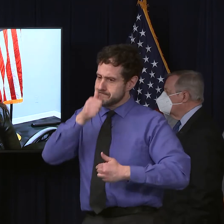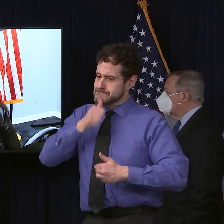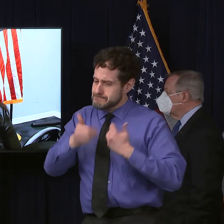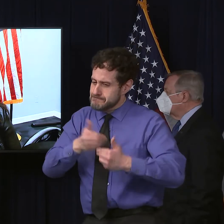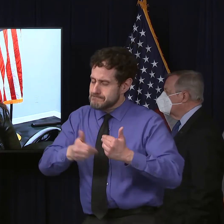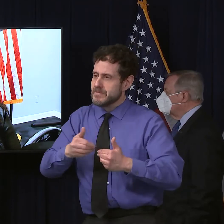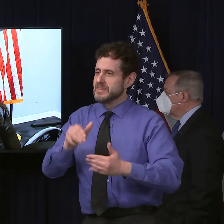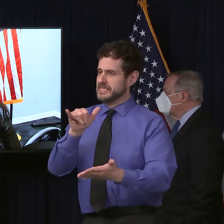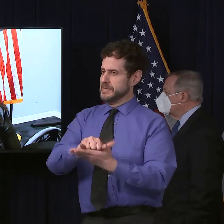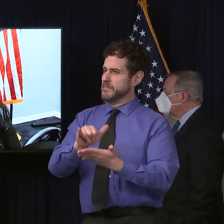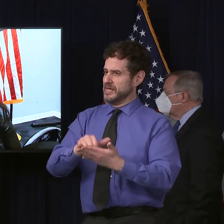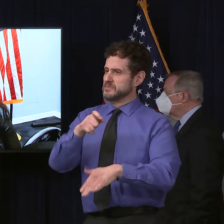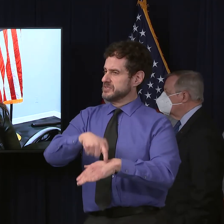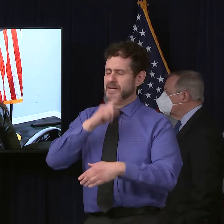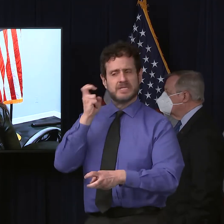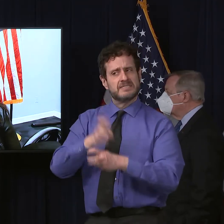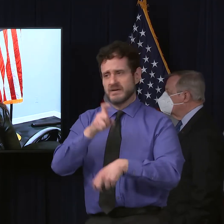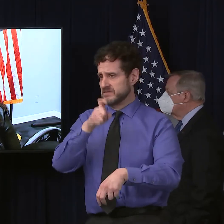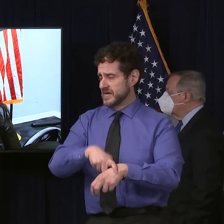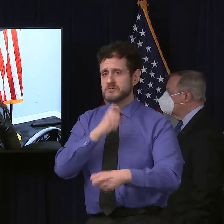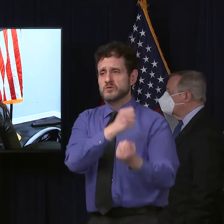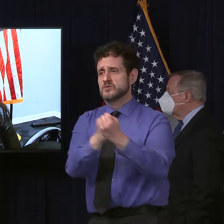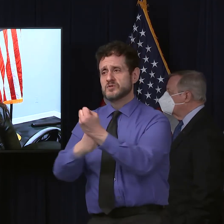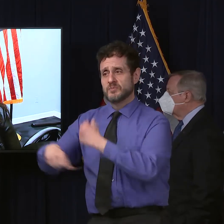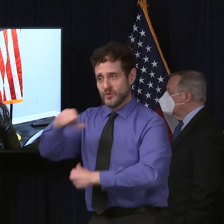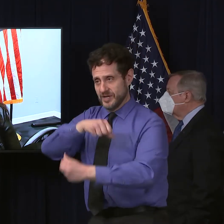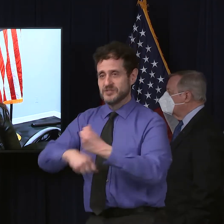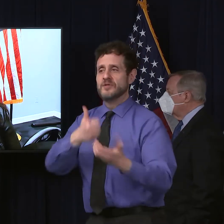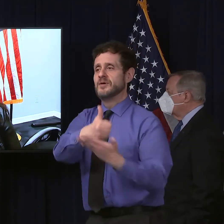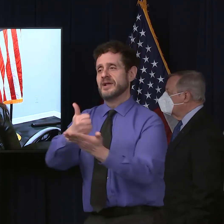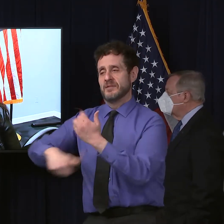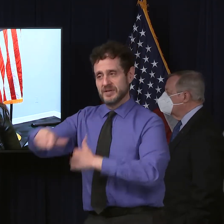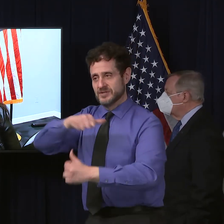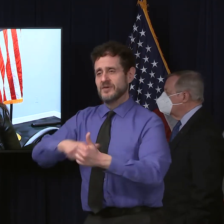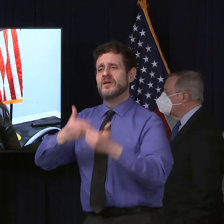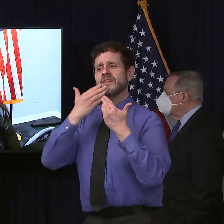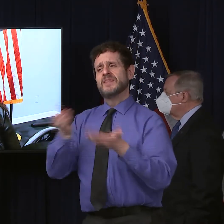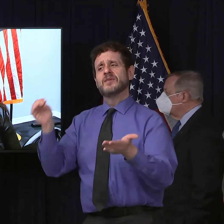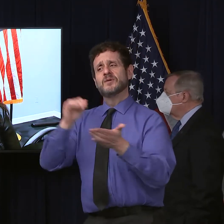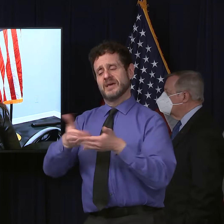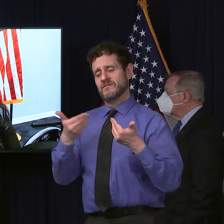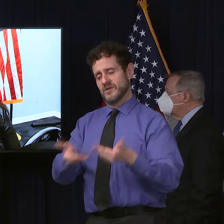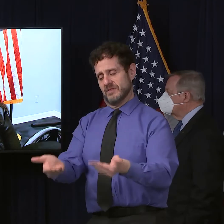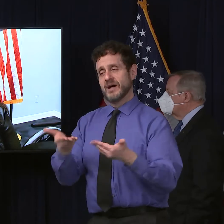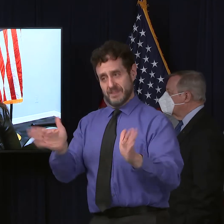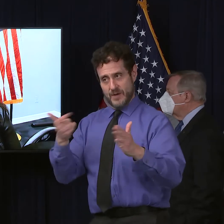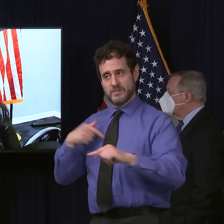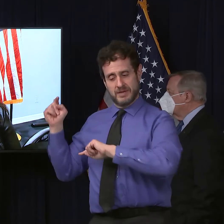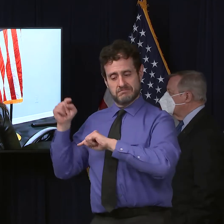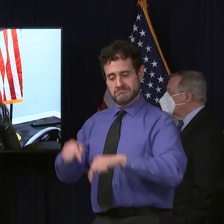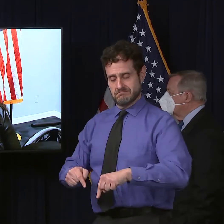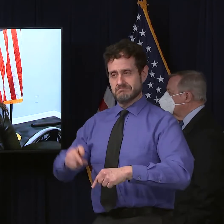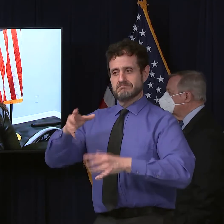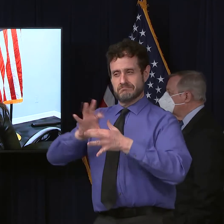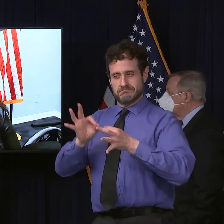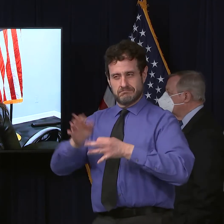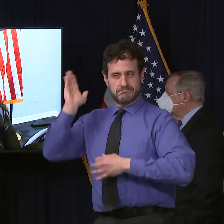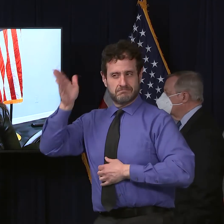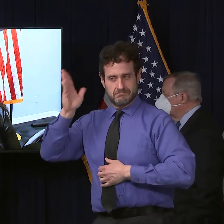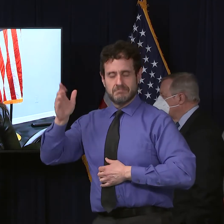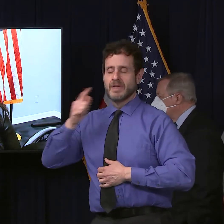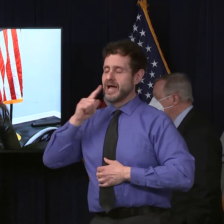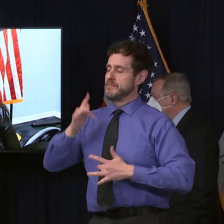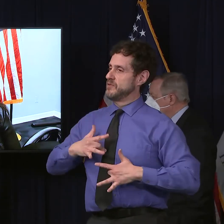work with each other and for one another. Thank you again for having me. I'm so glad to be a part of this very important